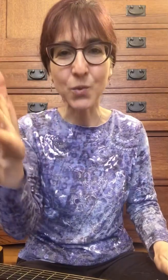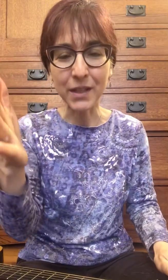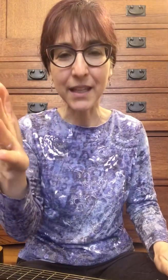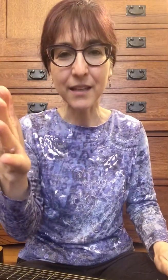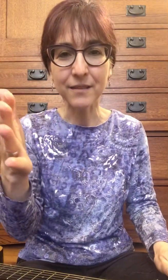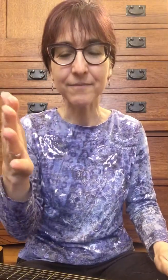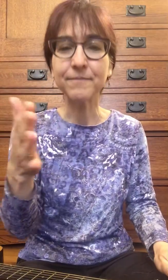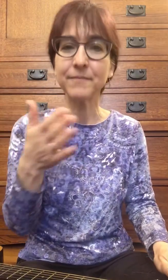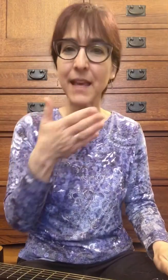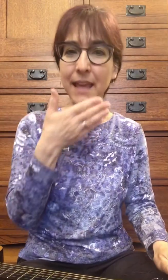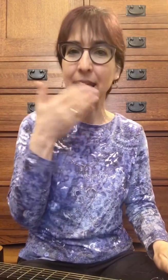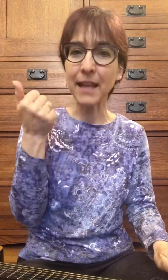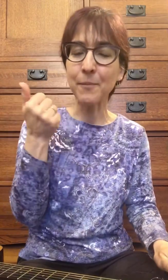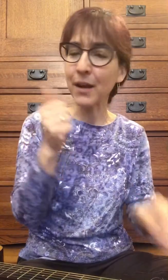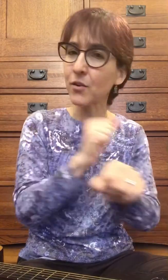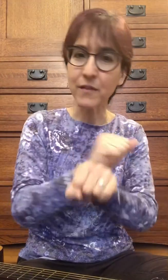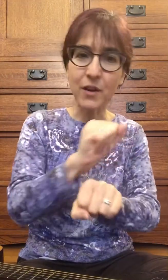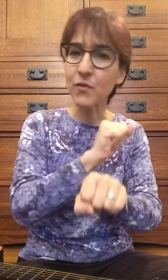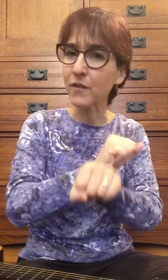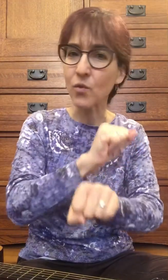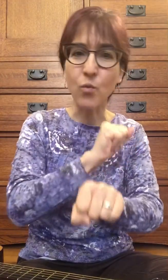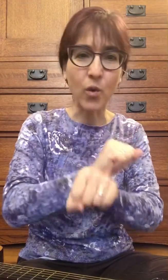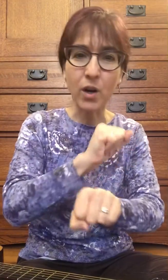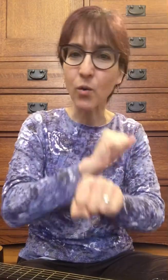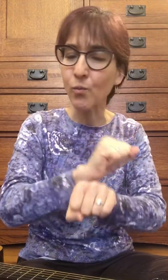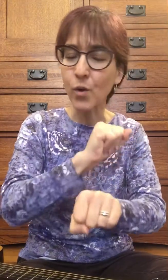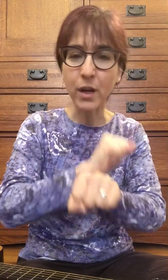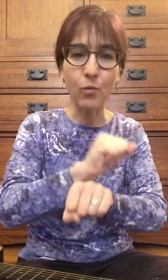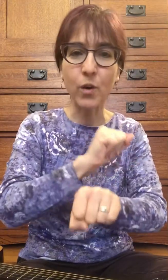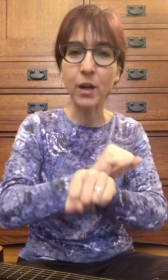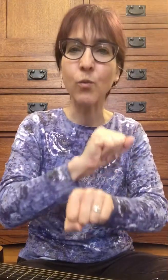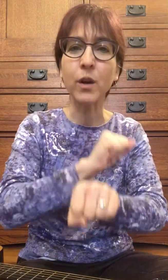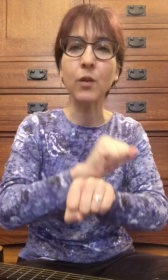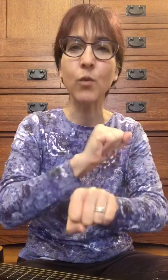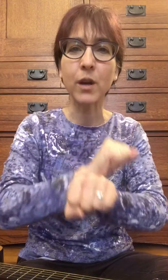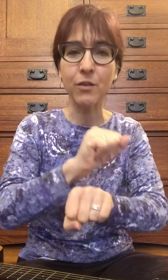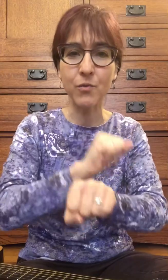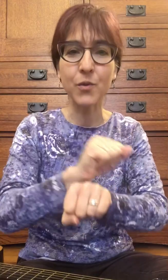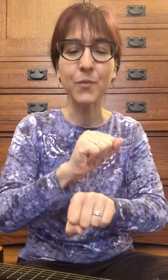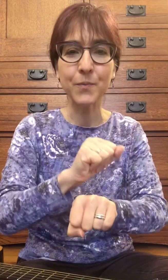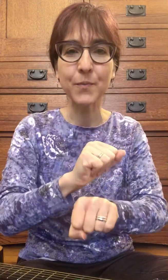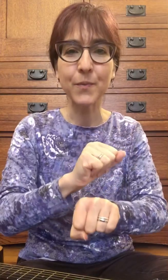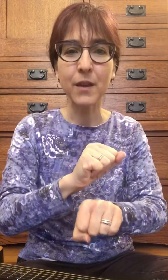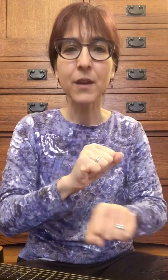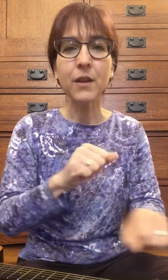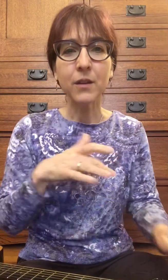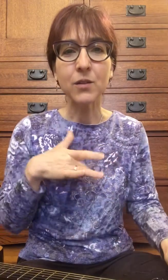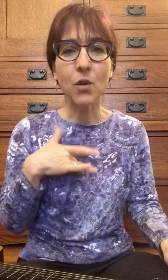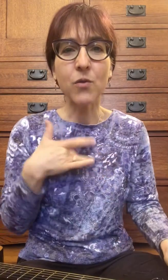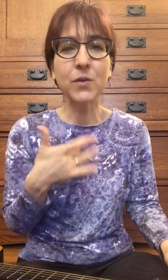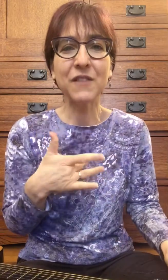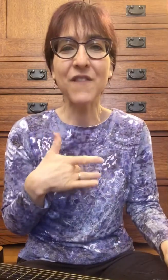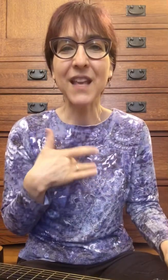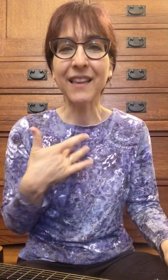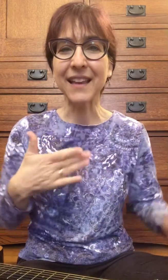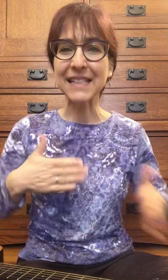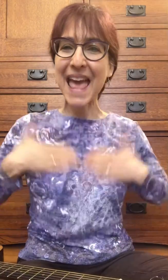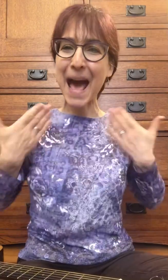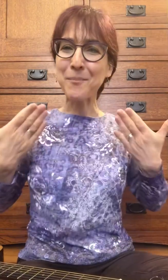eventually it can get better, even if we have to work and work and work and work and work it through. So those feelings, happy